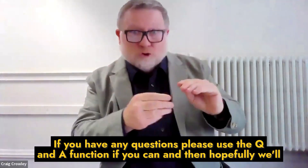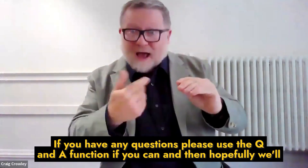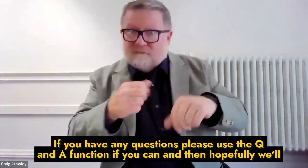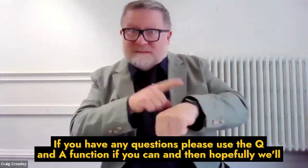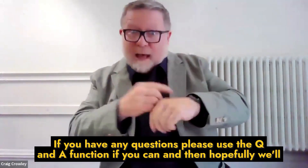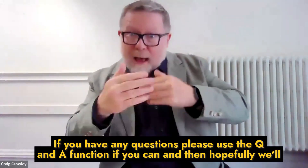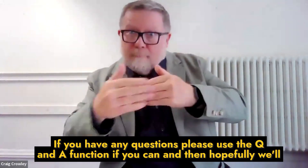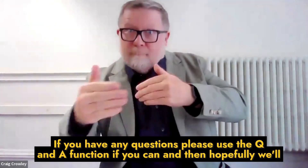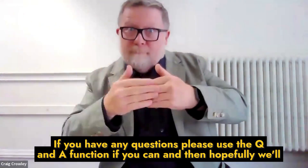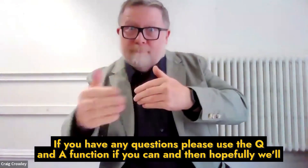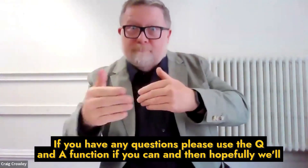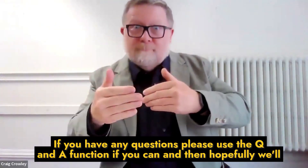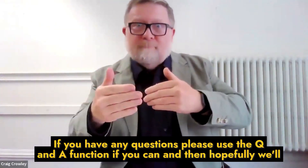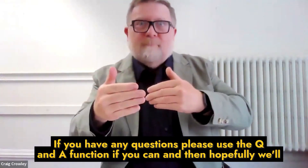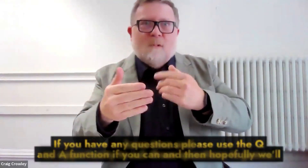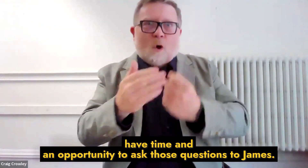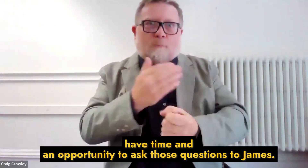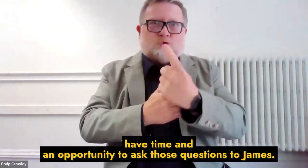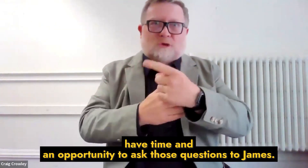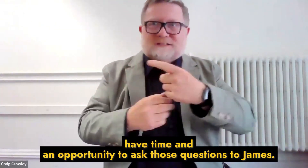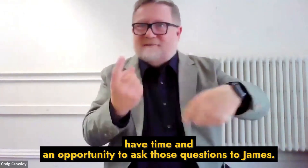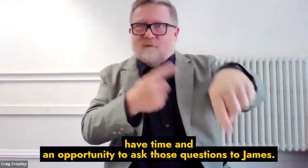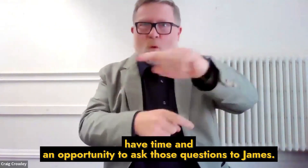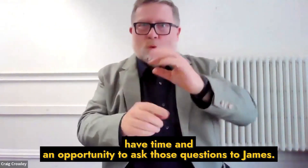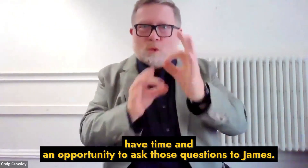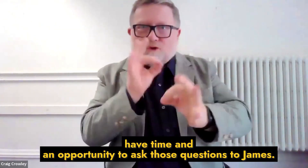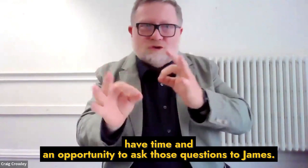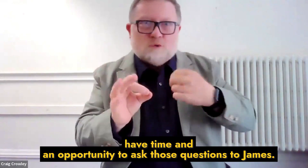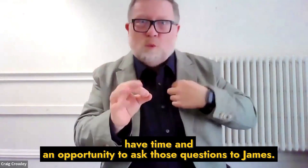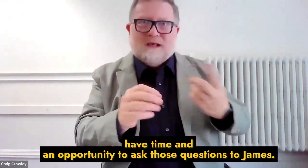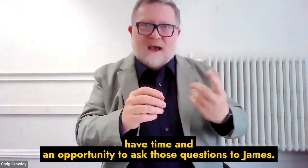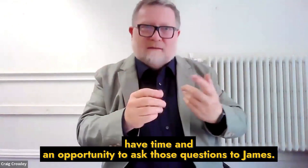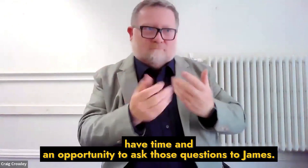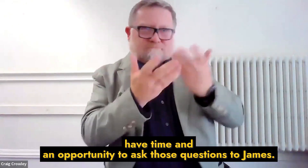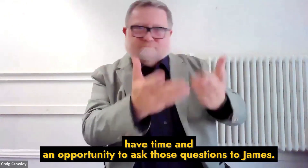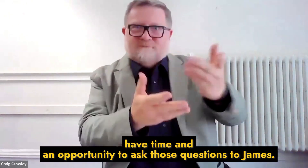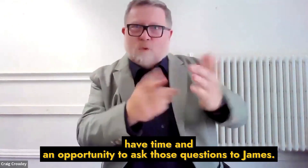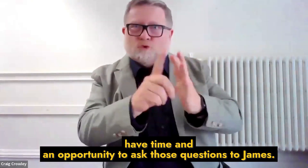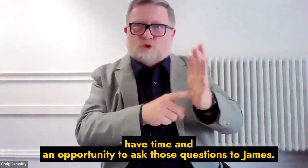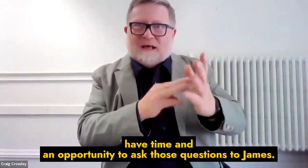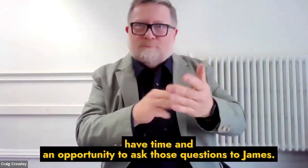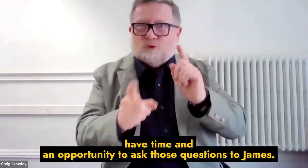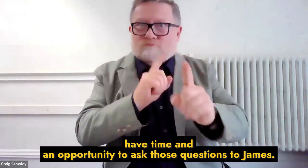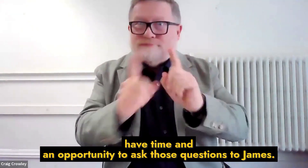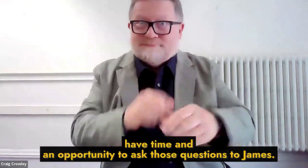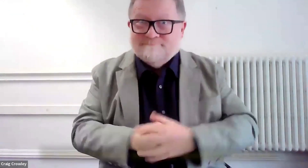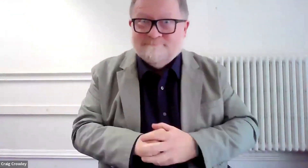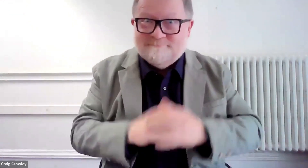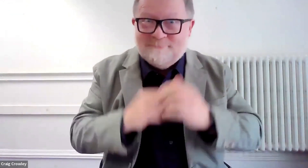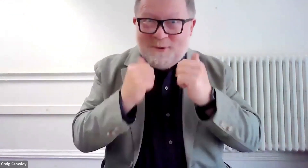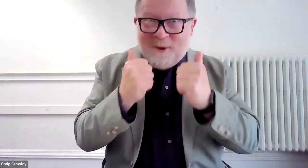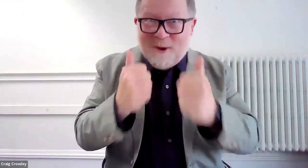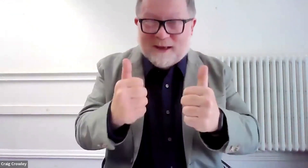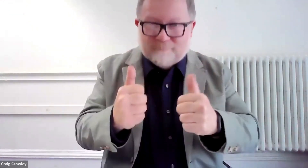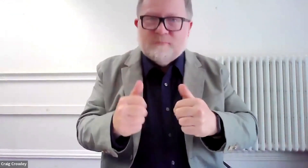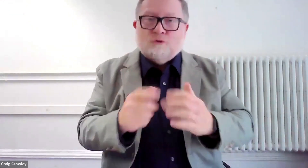function if you can, and then hopefully we'll have time and an opportunity to ask those questions to James.